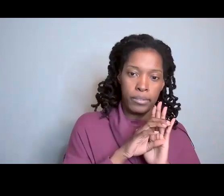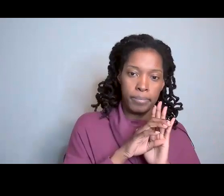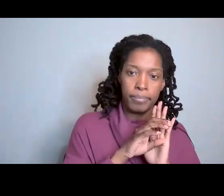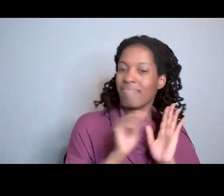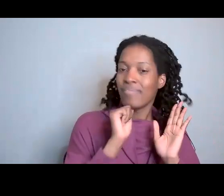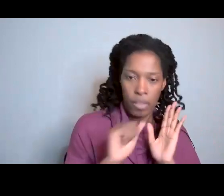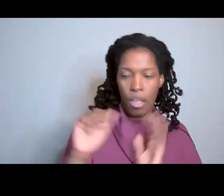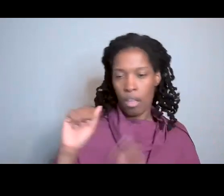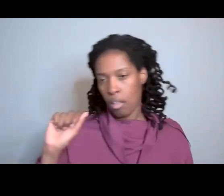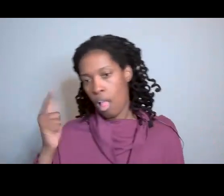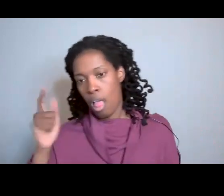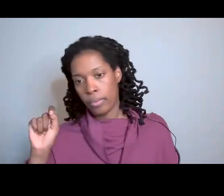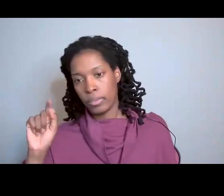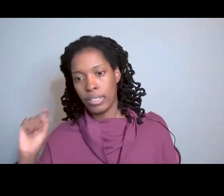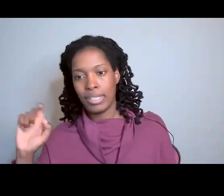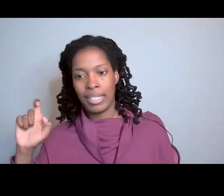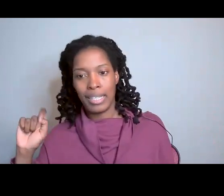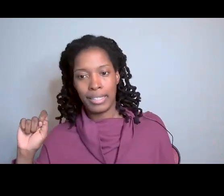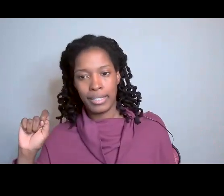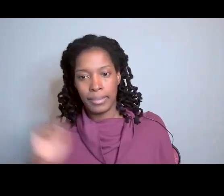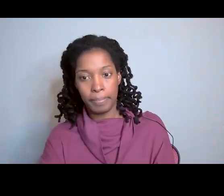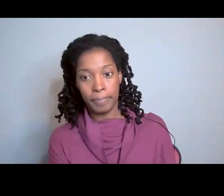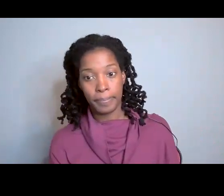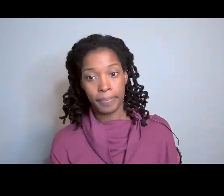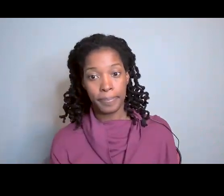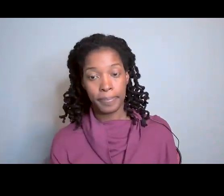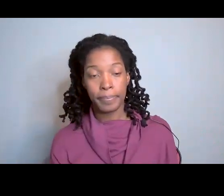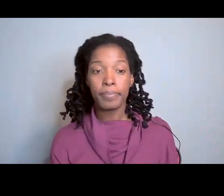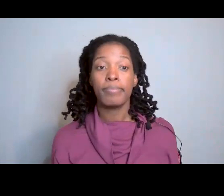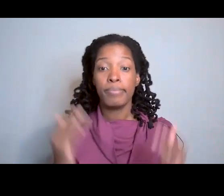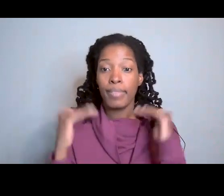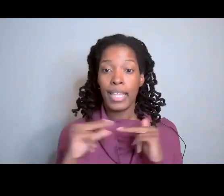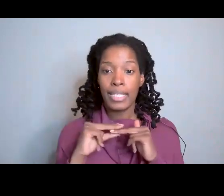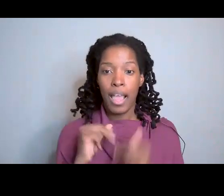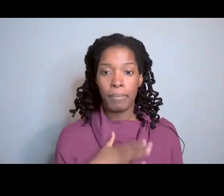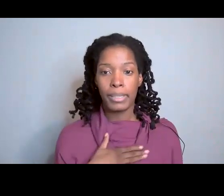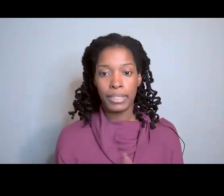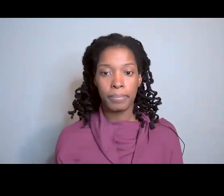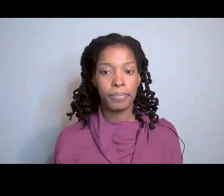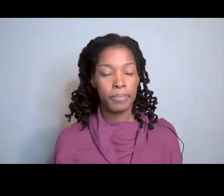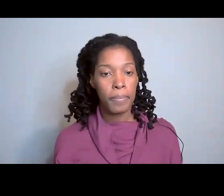use the alternative text. Next slide, please.